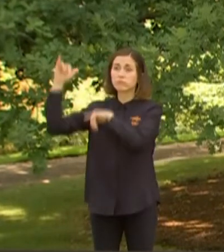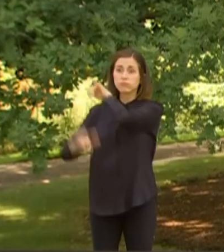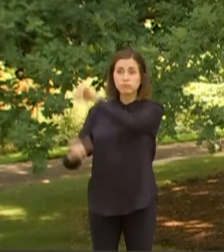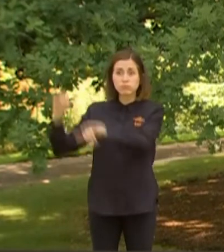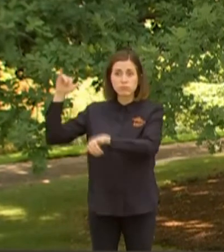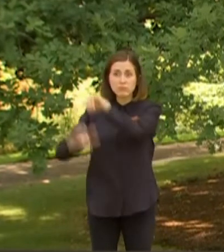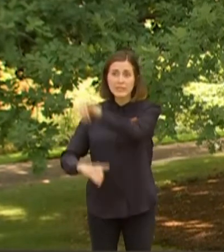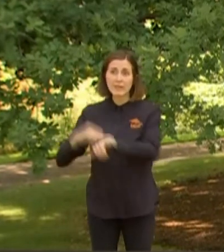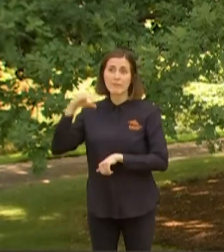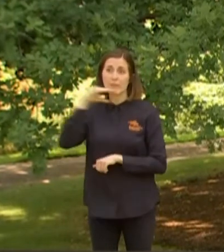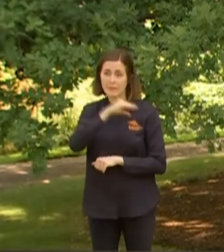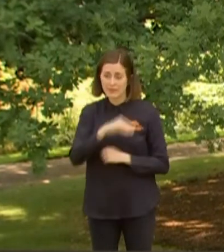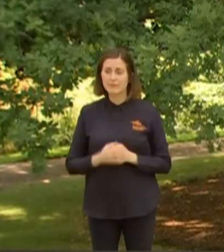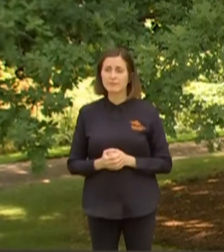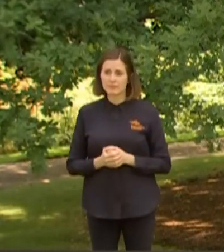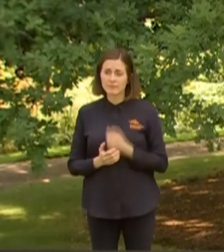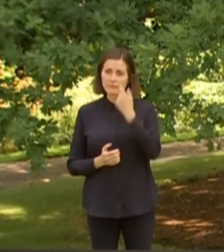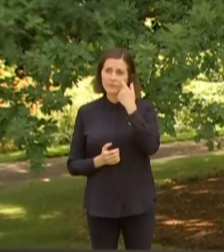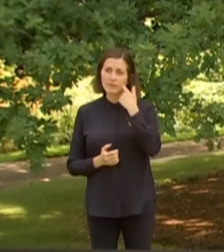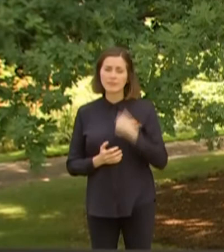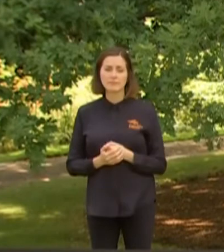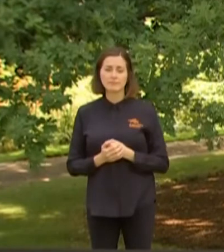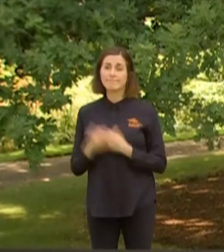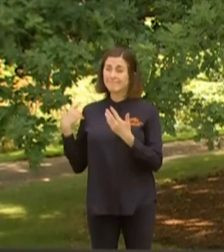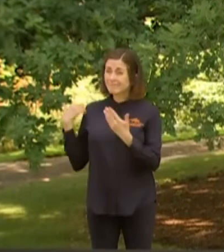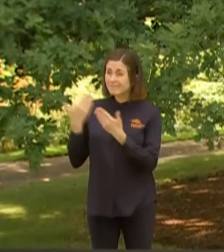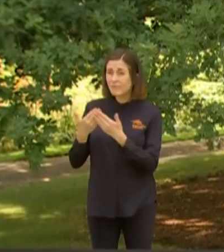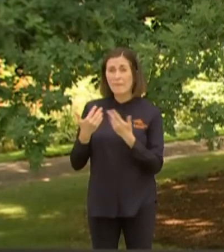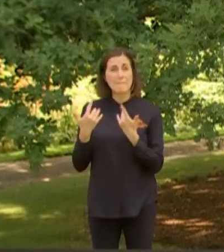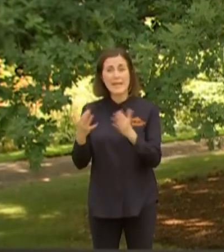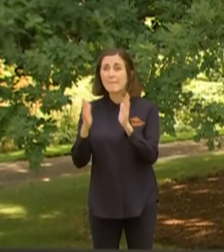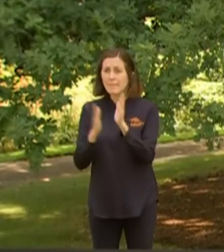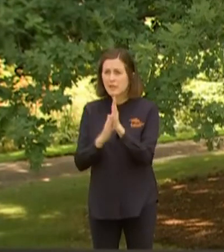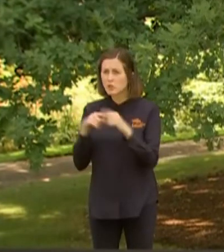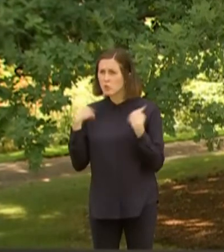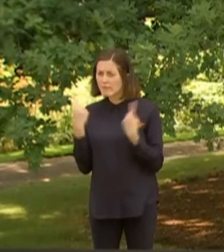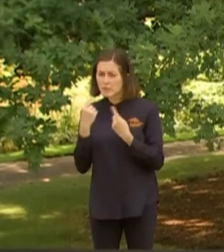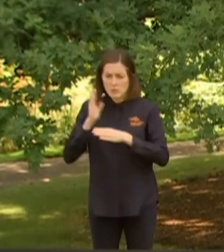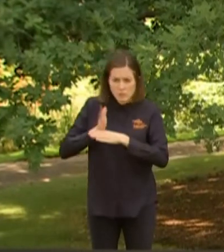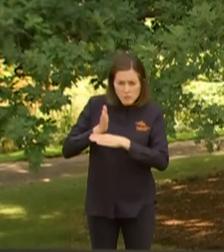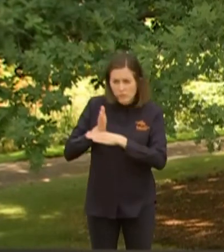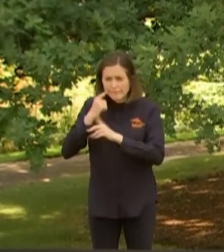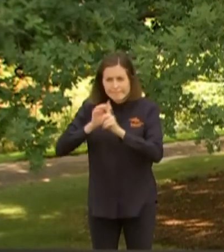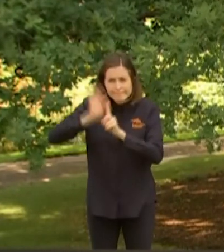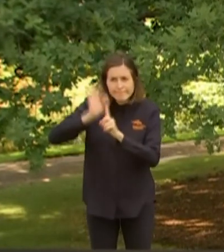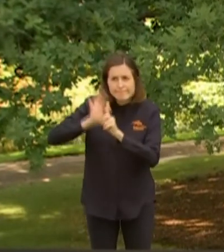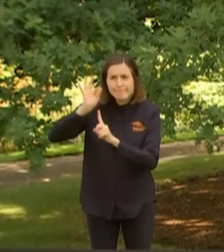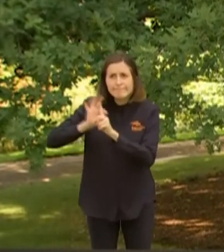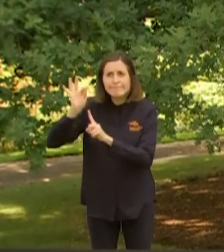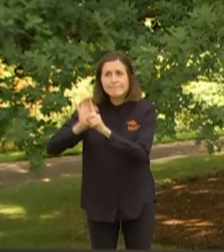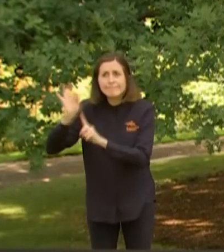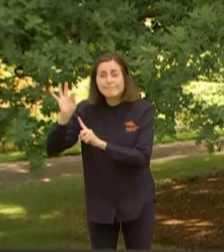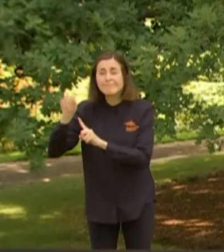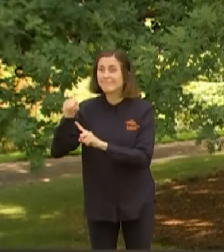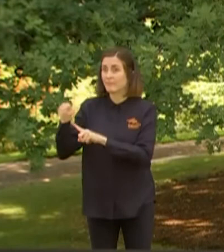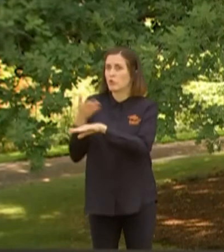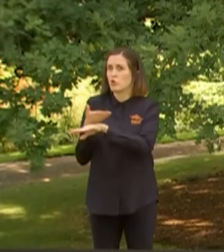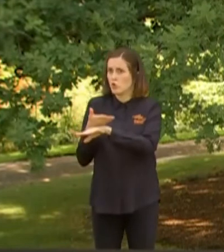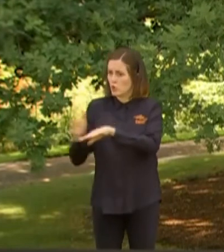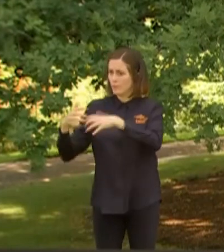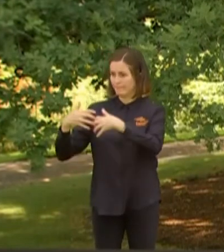work over recent weeks and months, some of which you're well and truly aware of. This new program will be reset under a specific